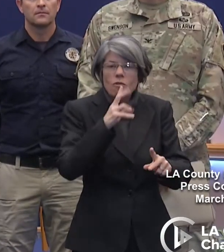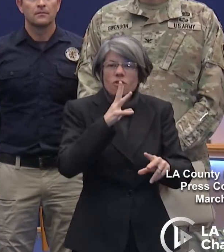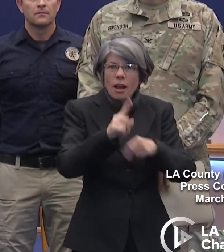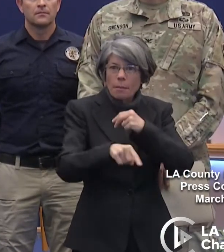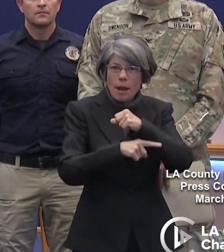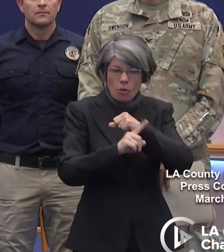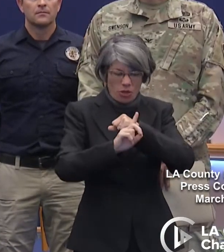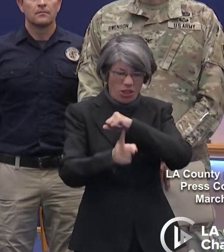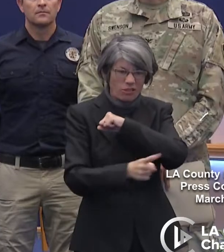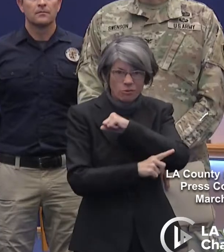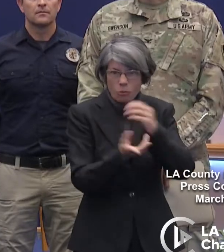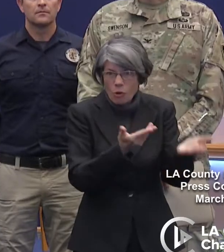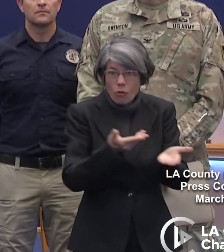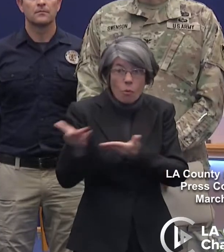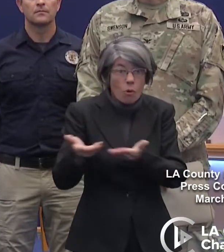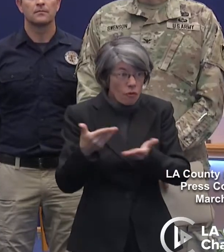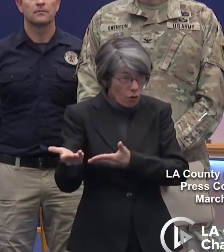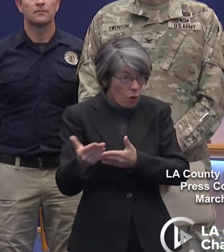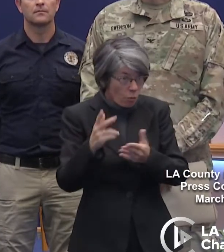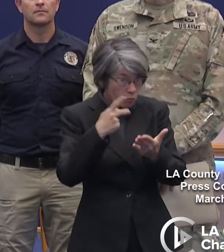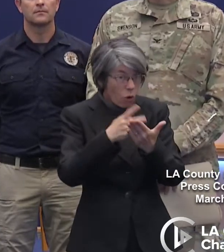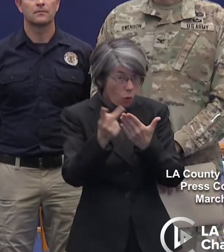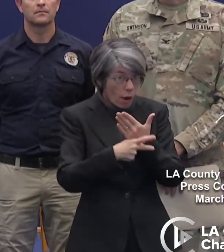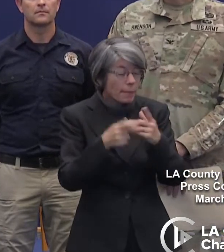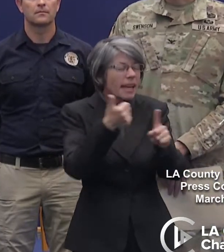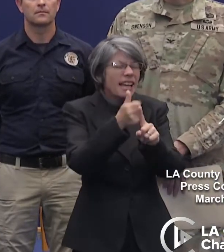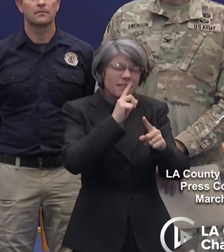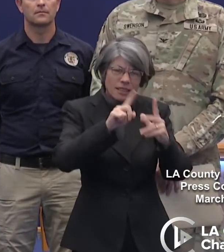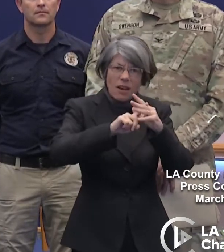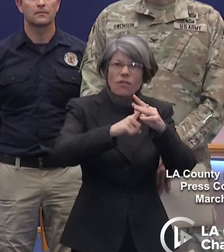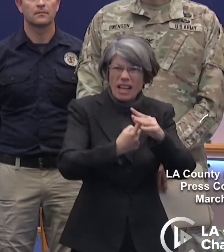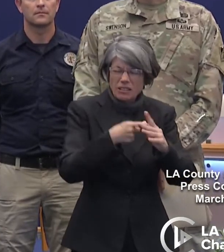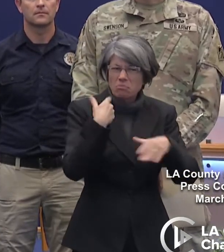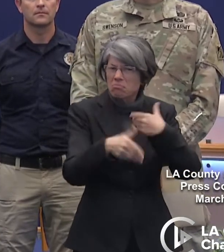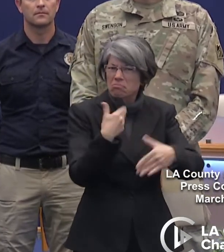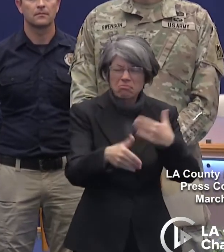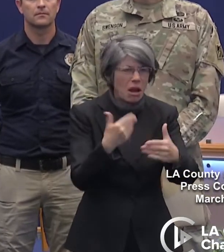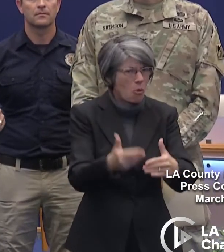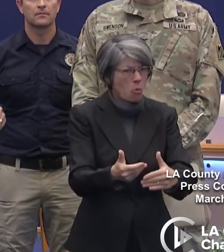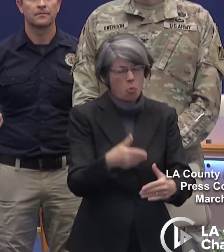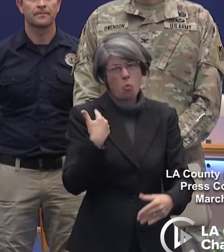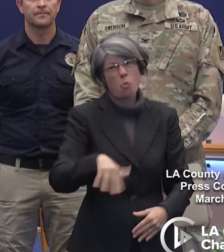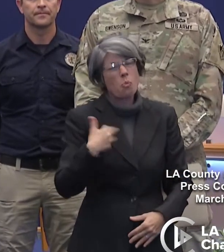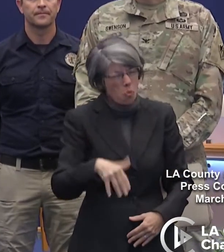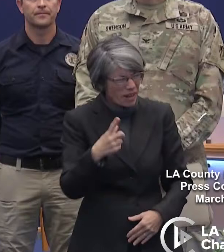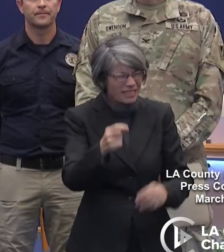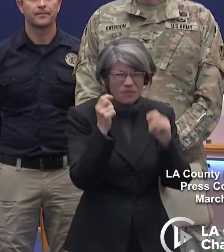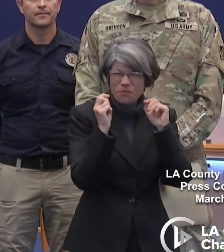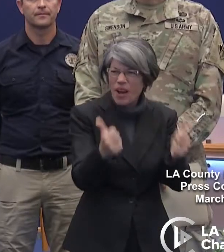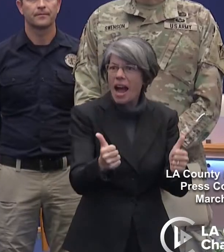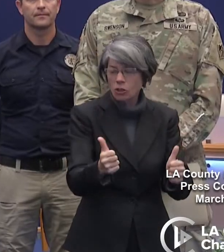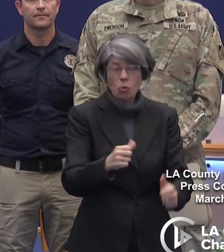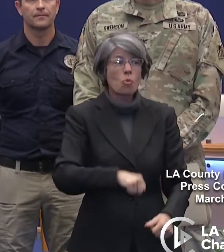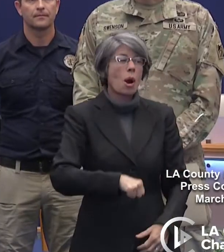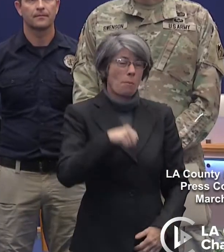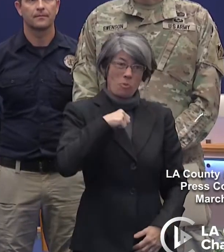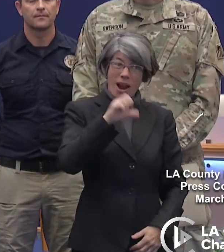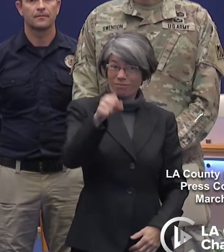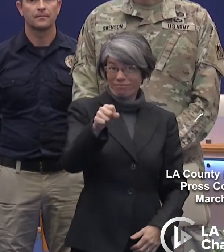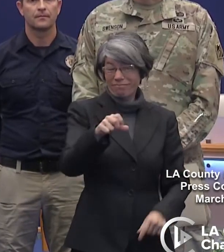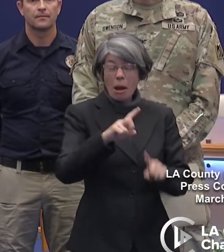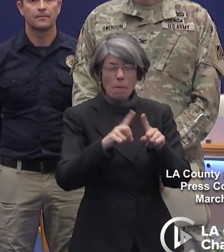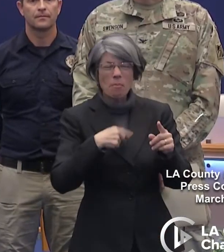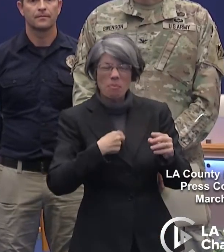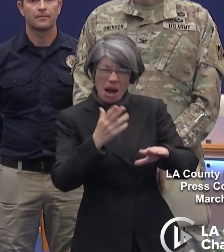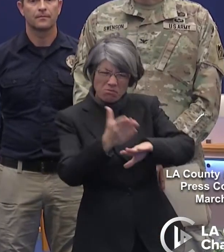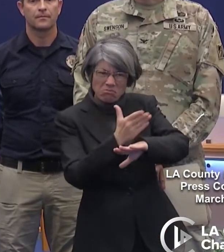removal program, our debris removal program is commencing at a pace that has never been seen before. We're proud of that, but we know that there's always more